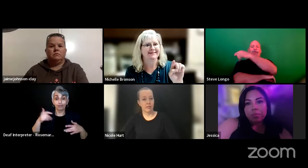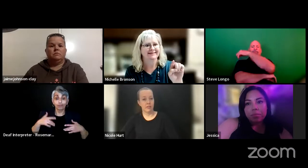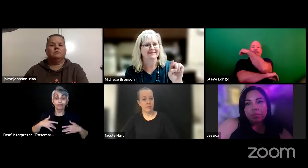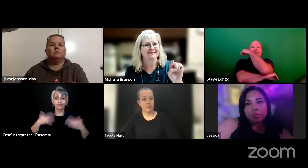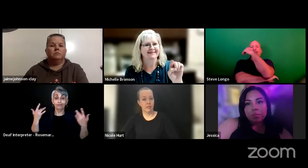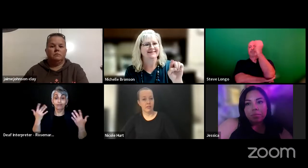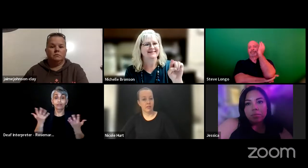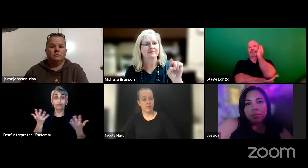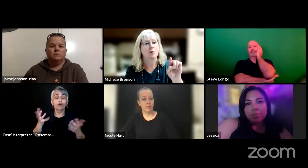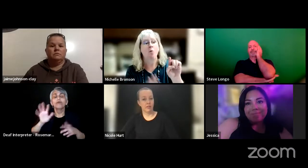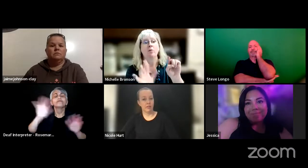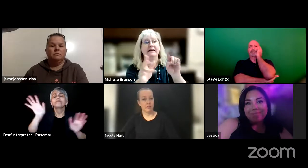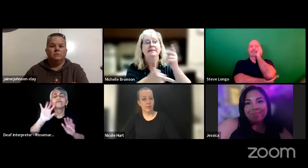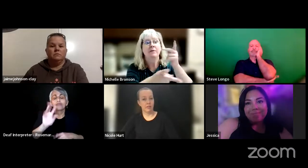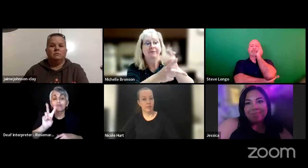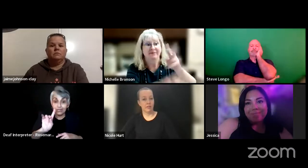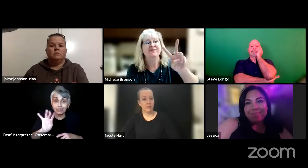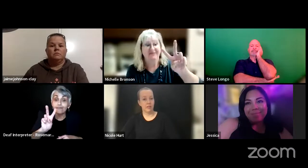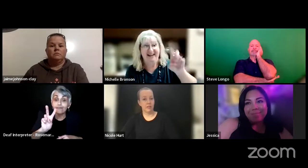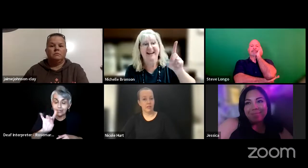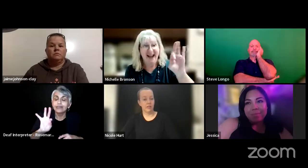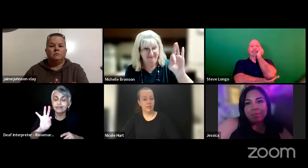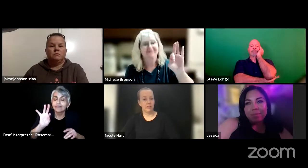and it is the Wizard of Oz.